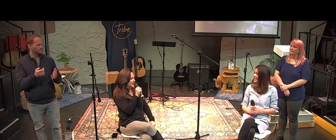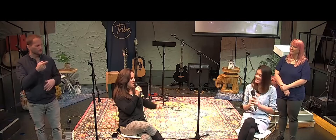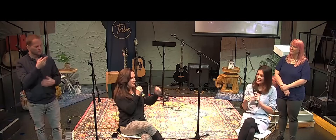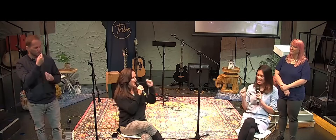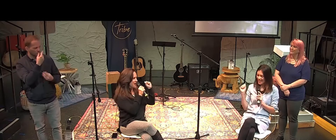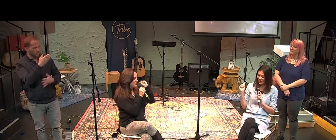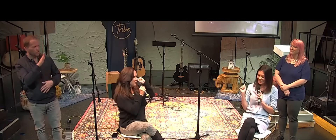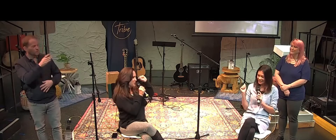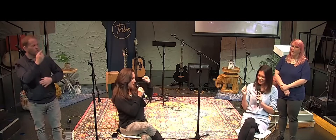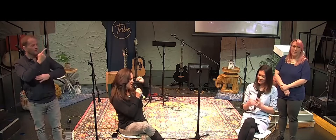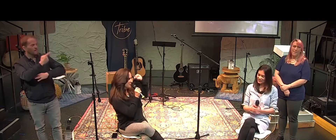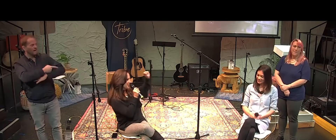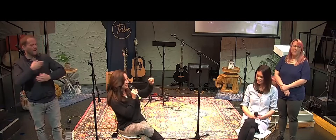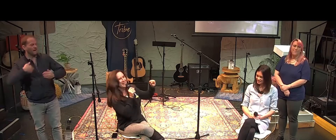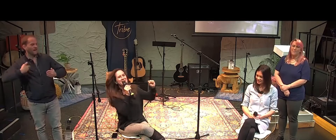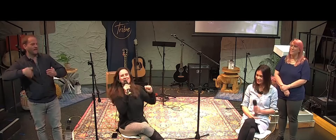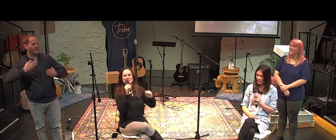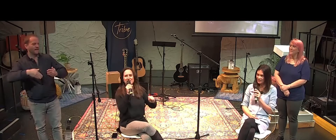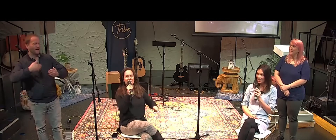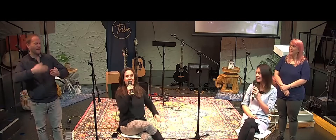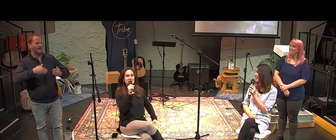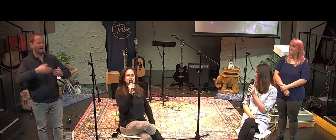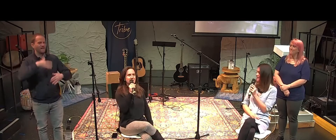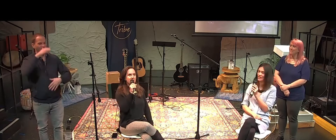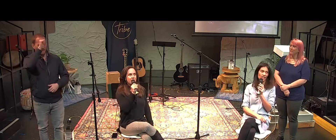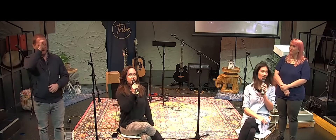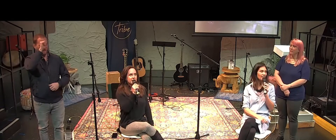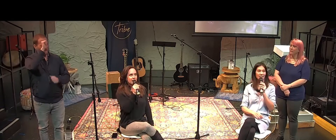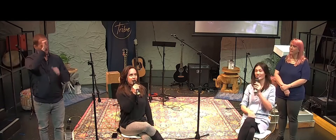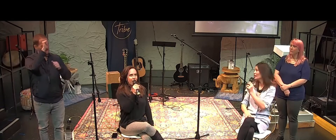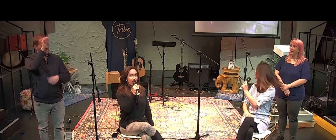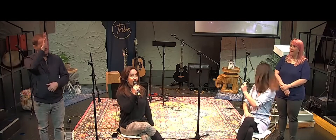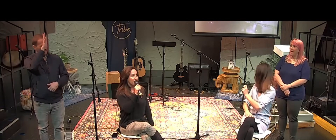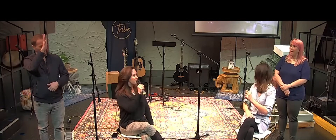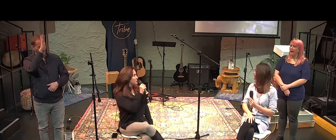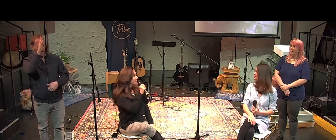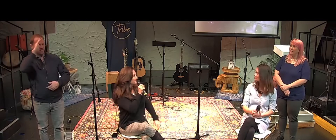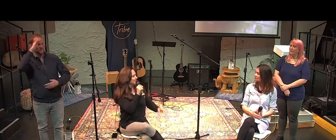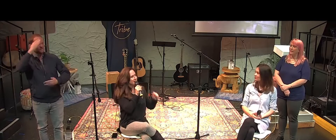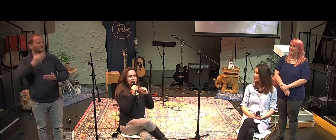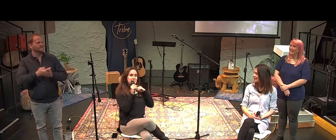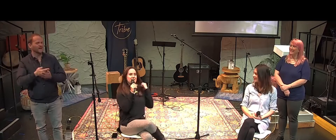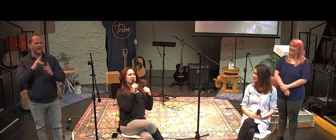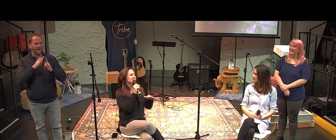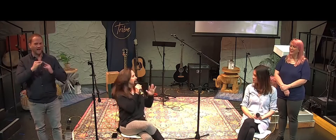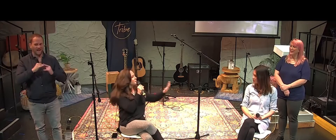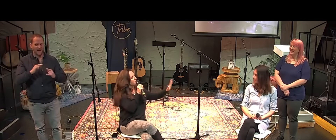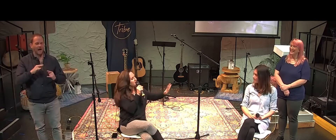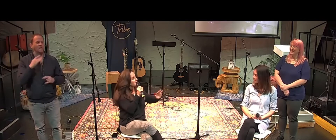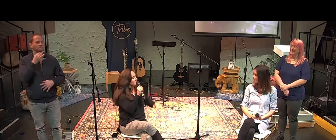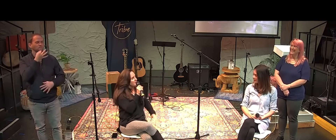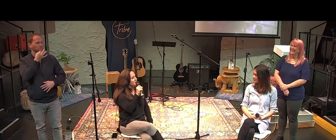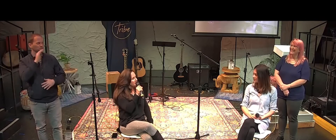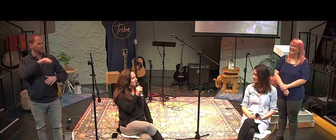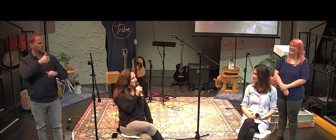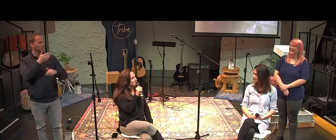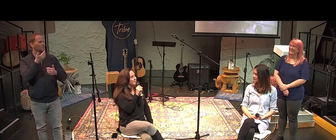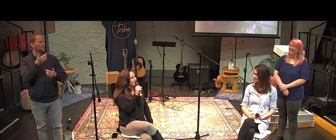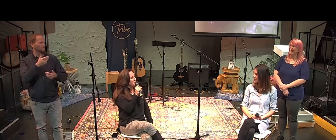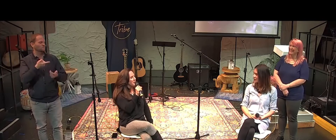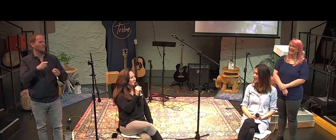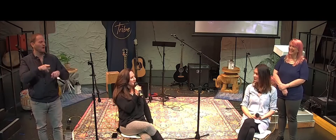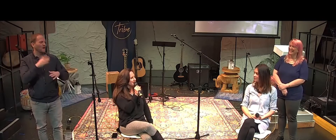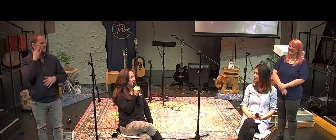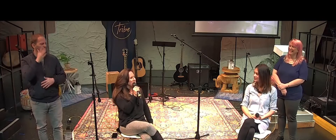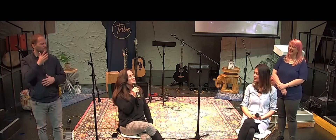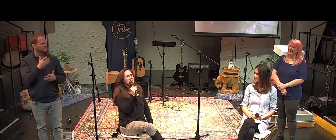camp coming up. Woohoo! Rachel heard that. Elias, and she was like, did you hear it? Did you hear it? All the boys are going to be gone. So your Sabbath rest,